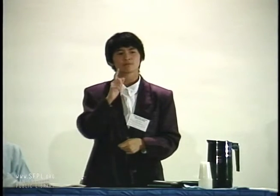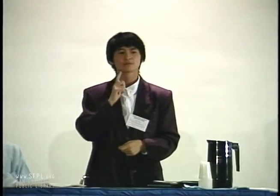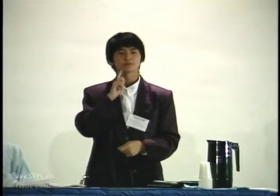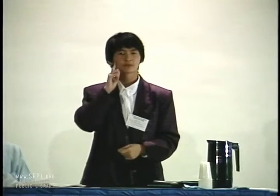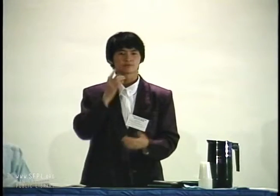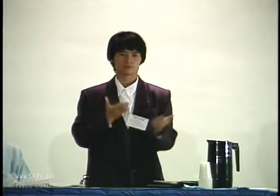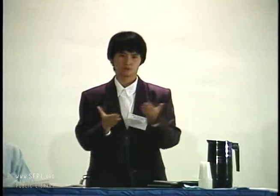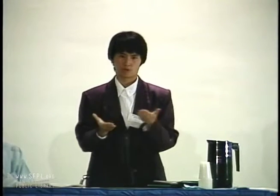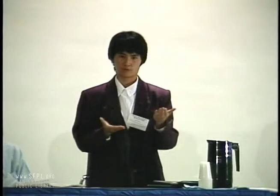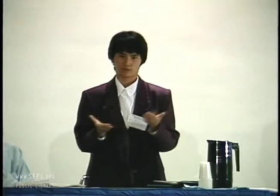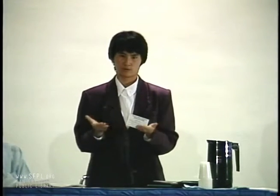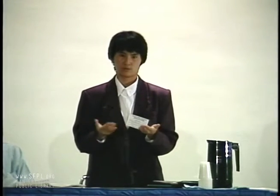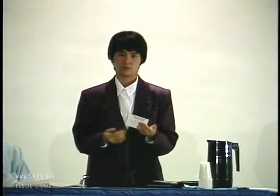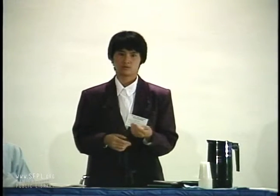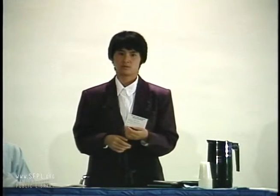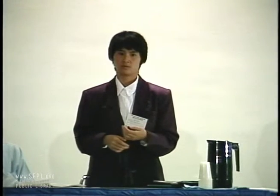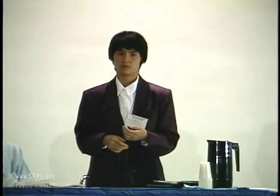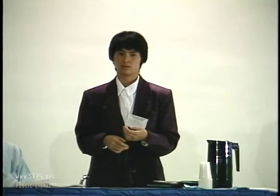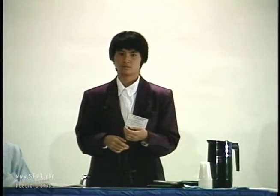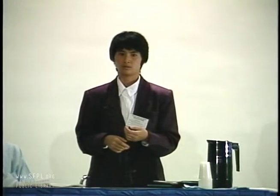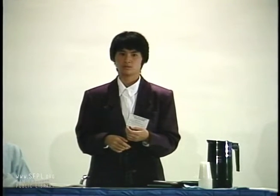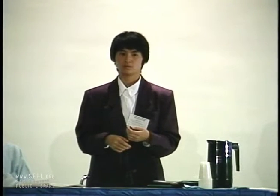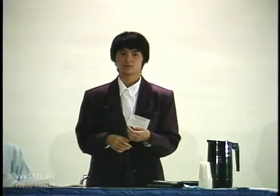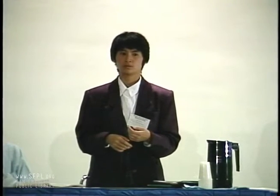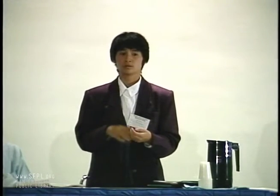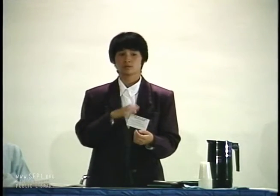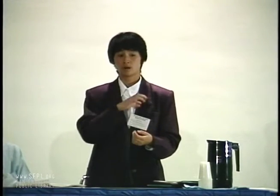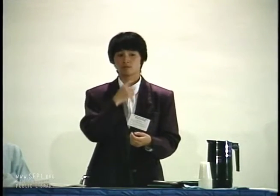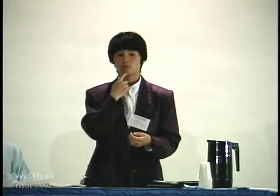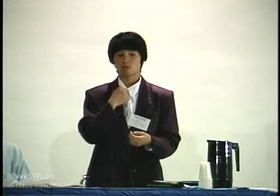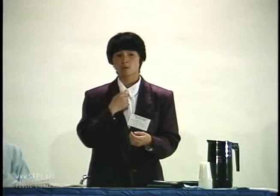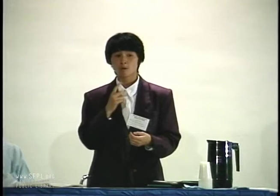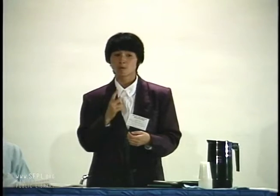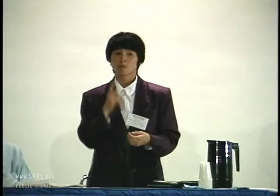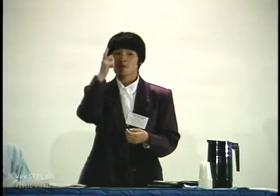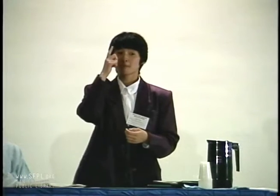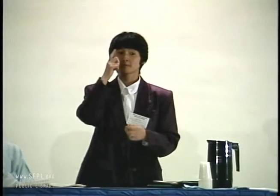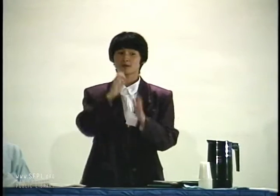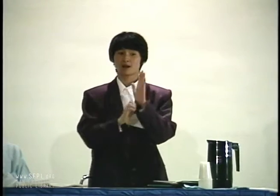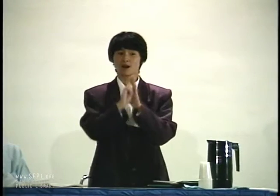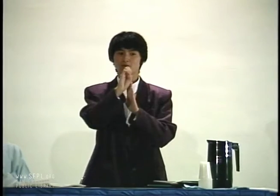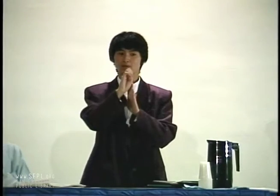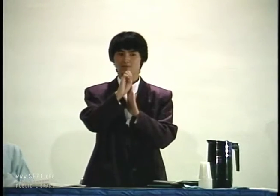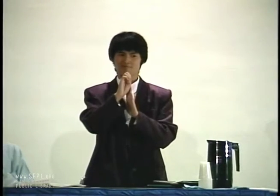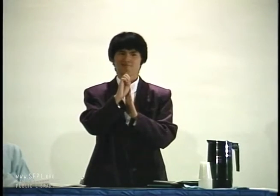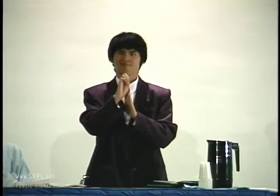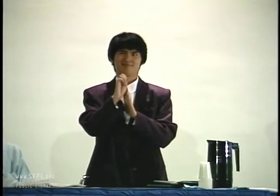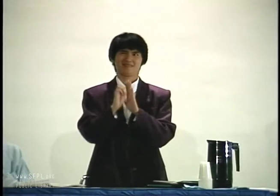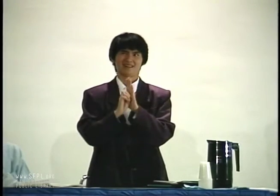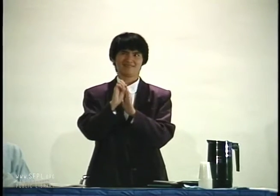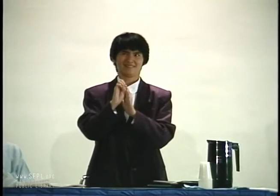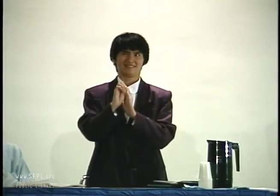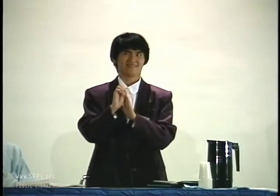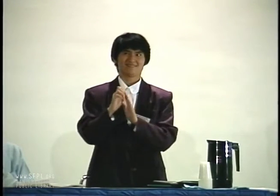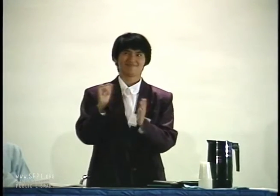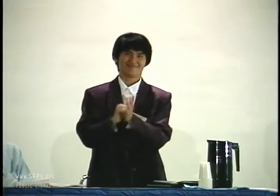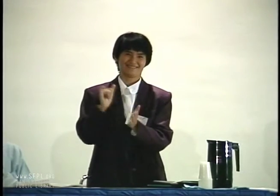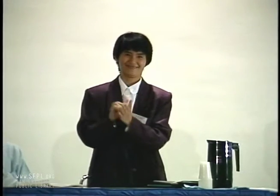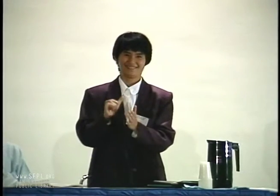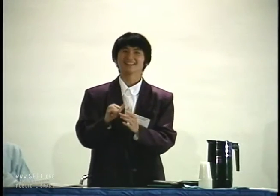and asked, you know, where the deaf services section was. And the security told me to go up the elevator. And